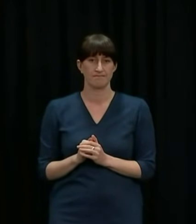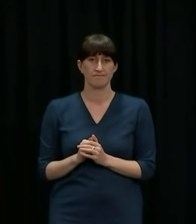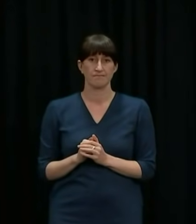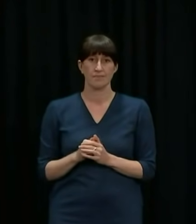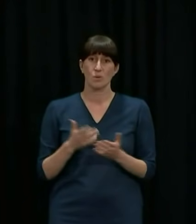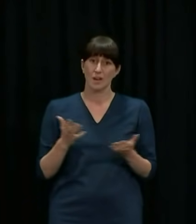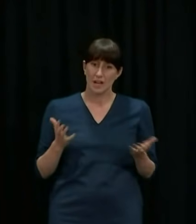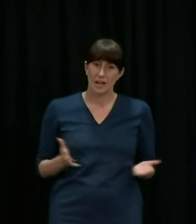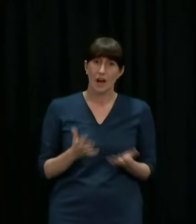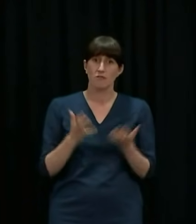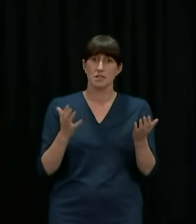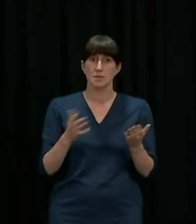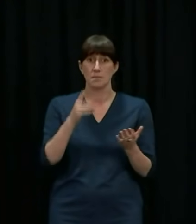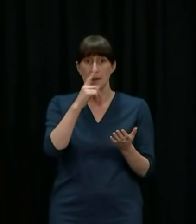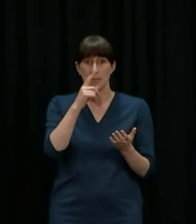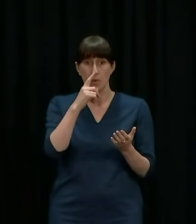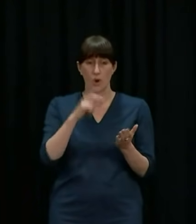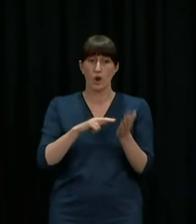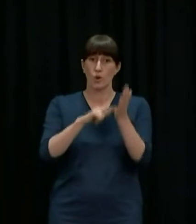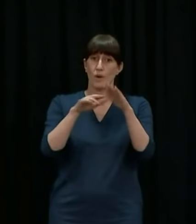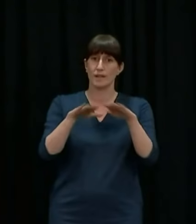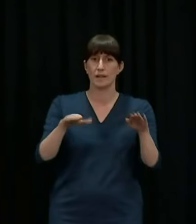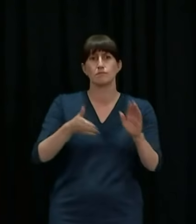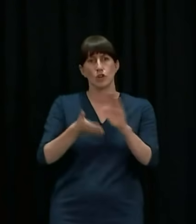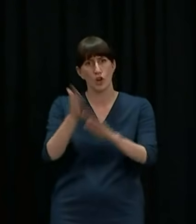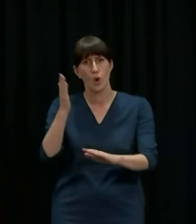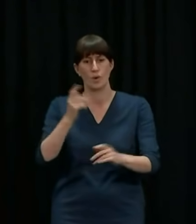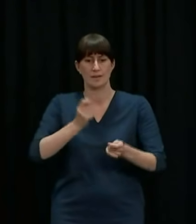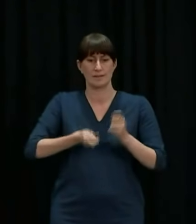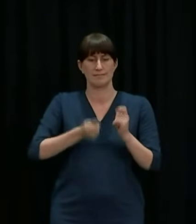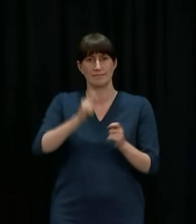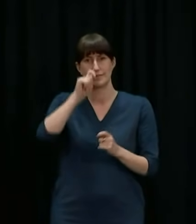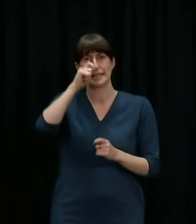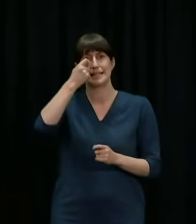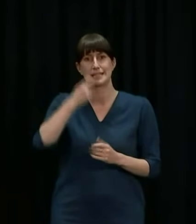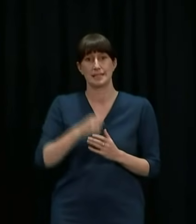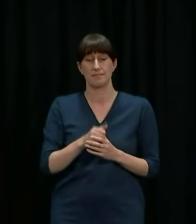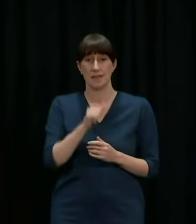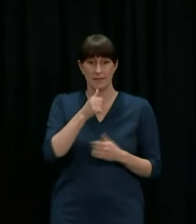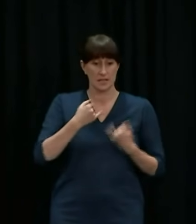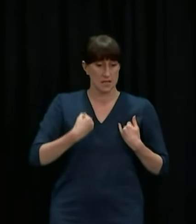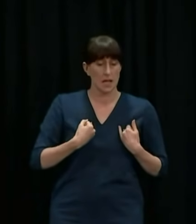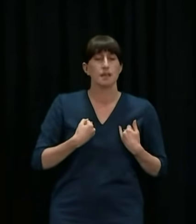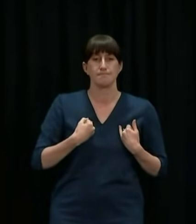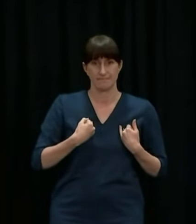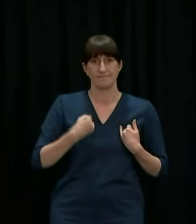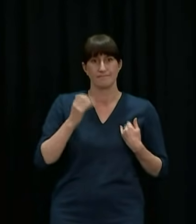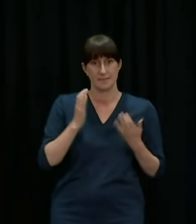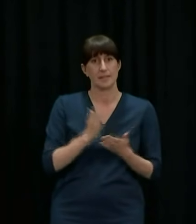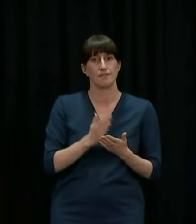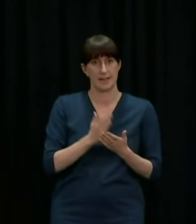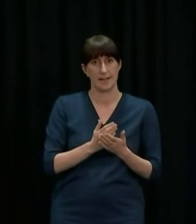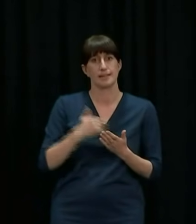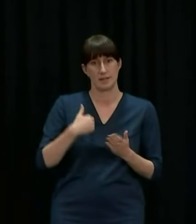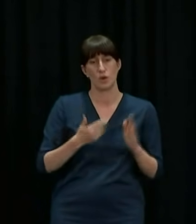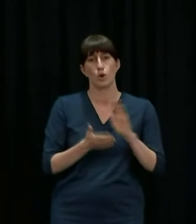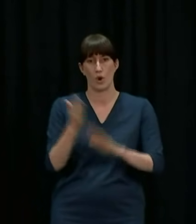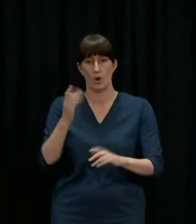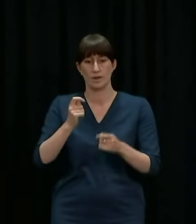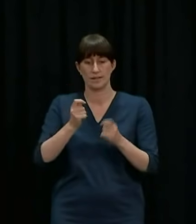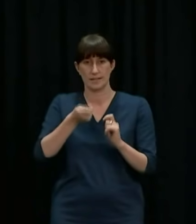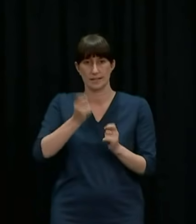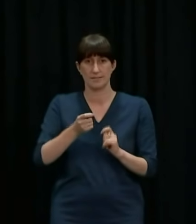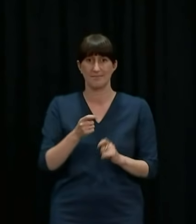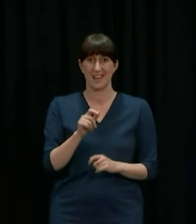to encourage people across Northland to be tested, especially if you are symptomatic. Yesterday there were nearly 1,800